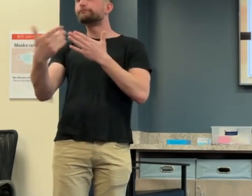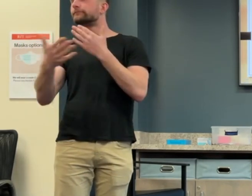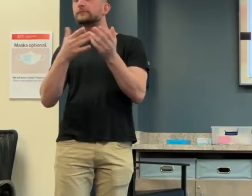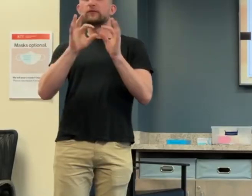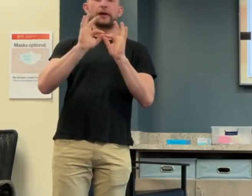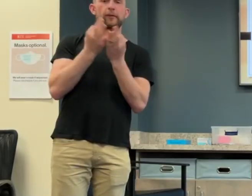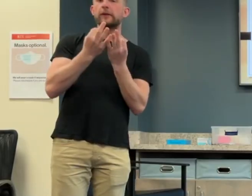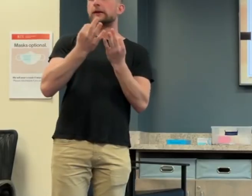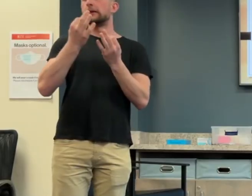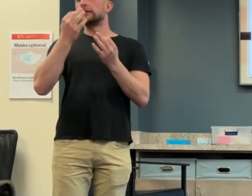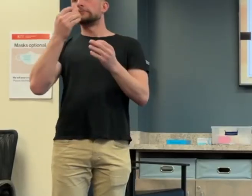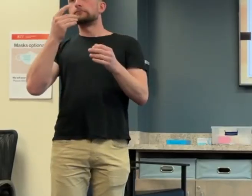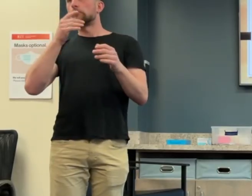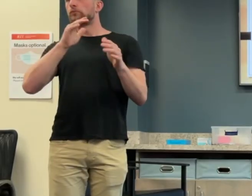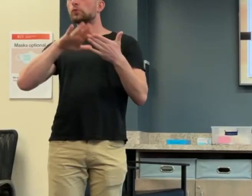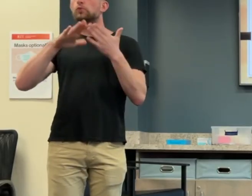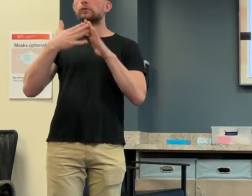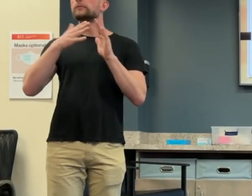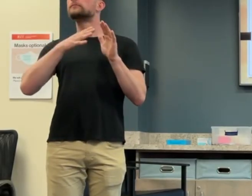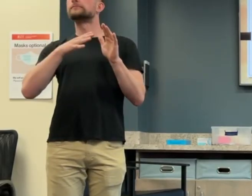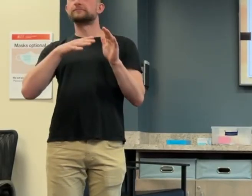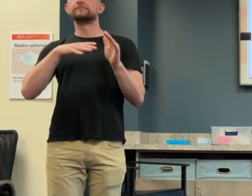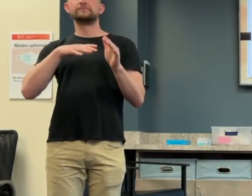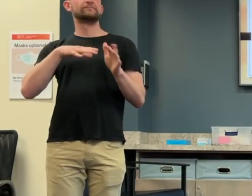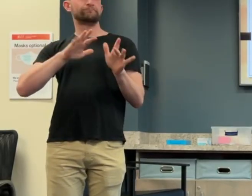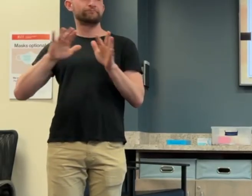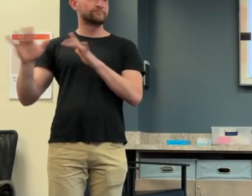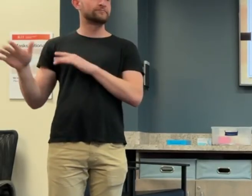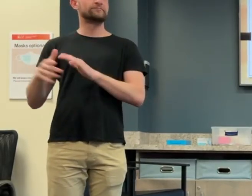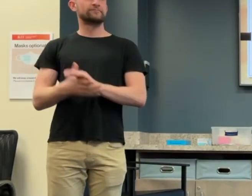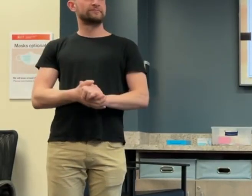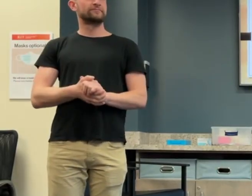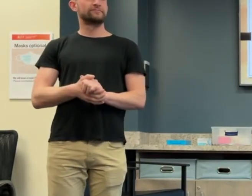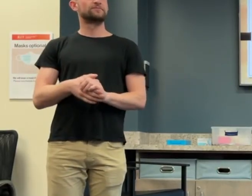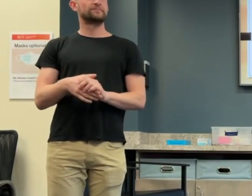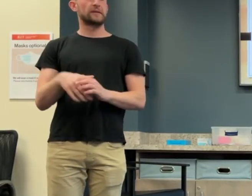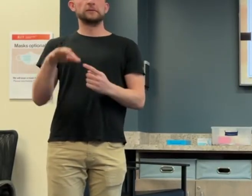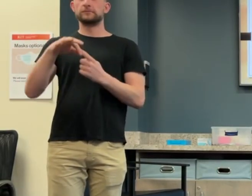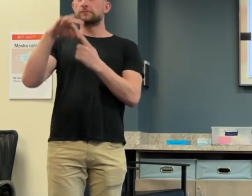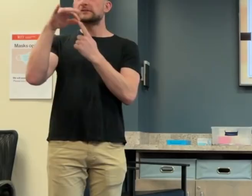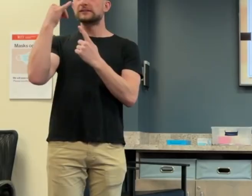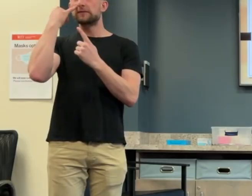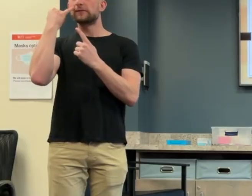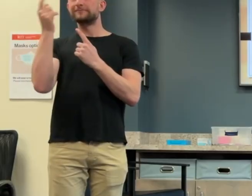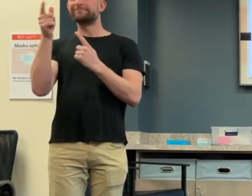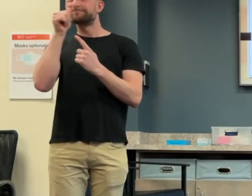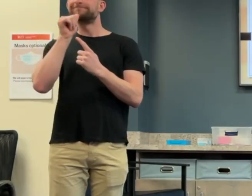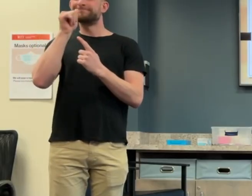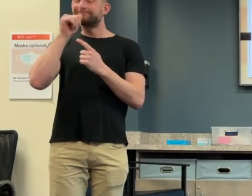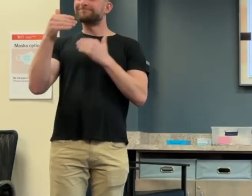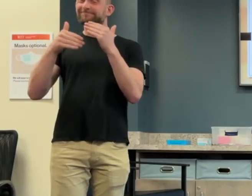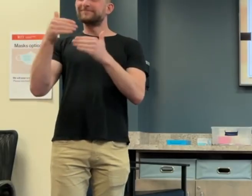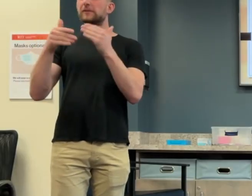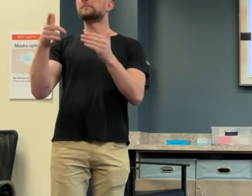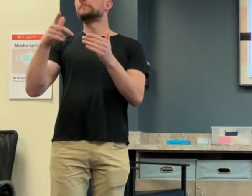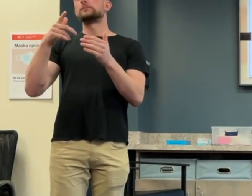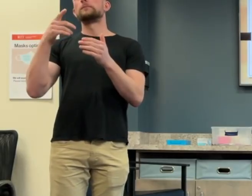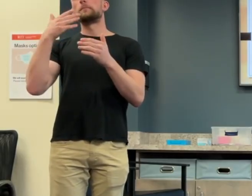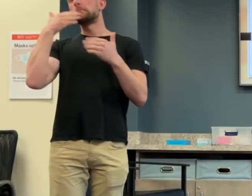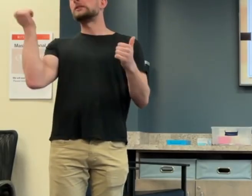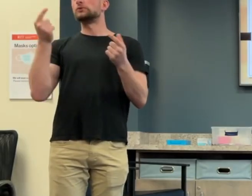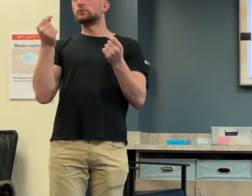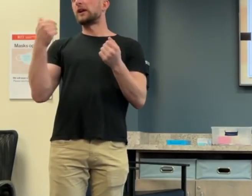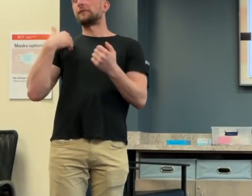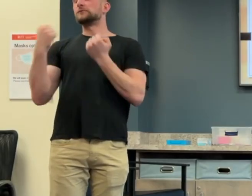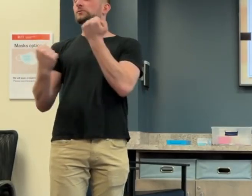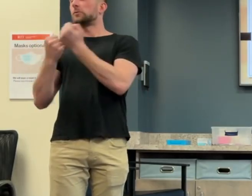cochlear implant or not. But especially if you're going through something like this, you want to make sure that you have a support system around you. And you also